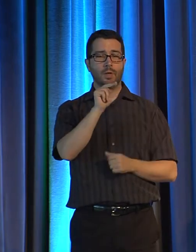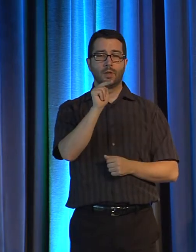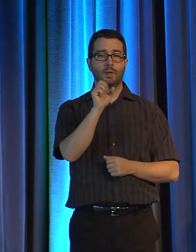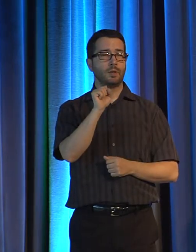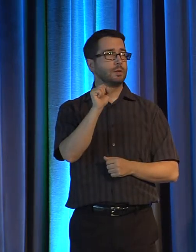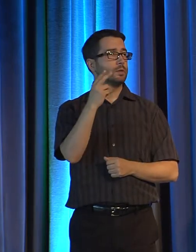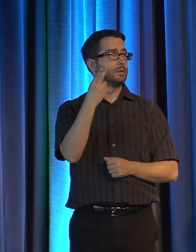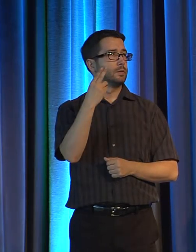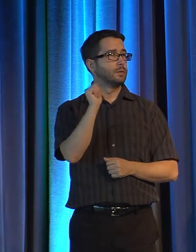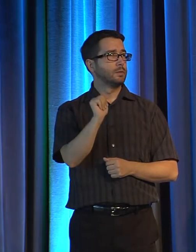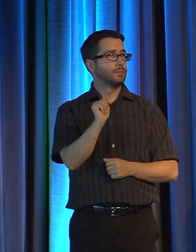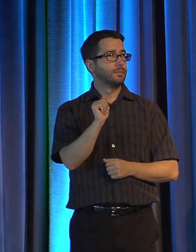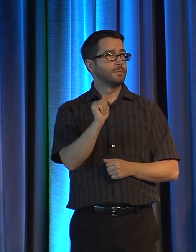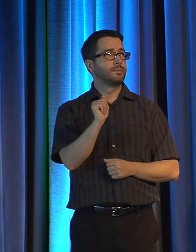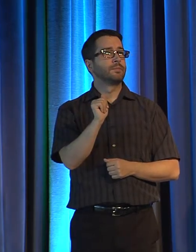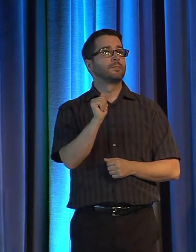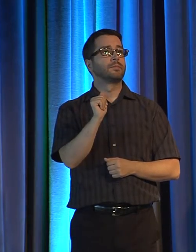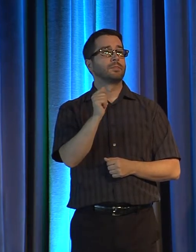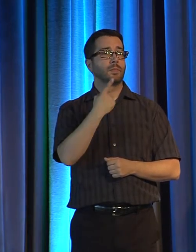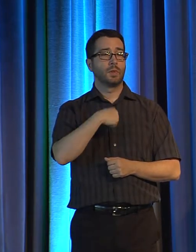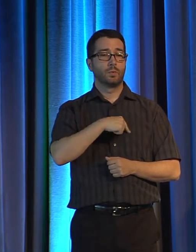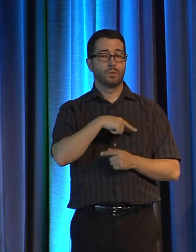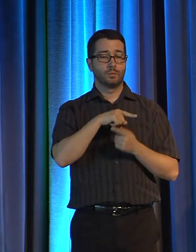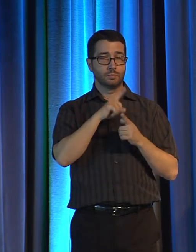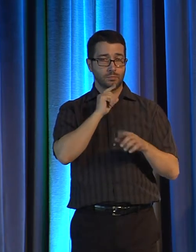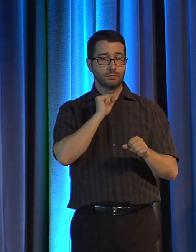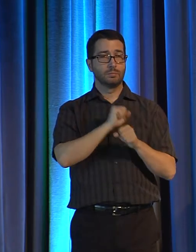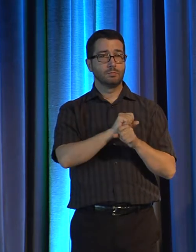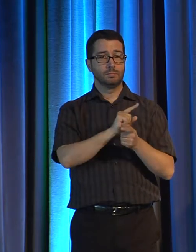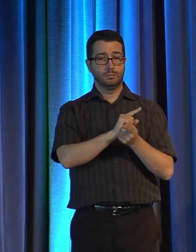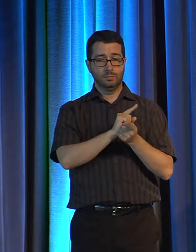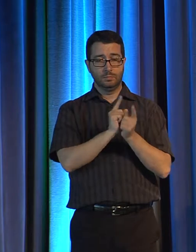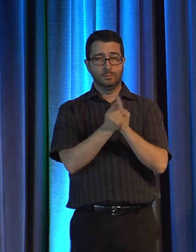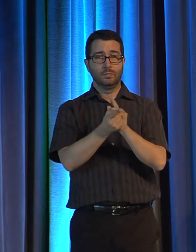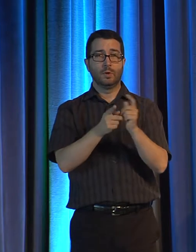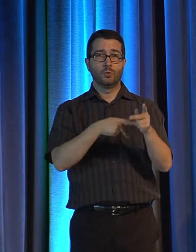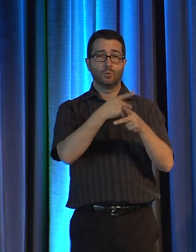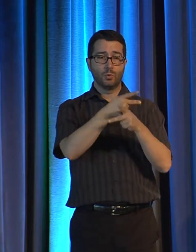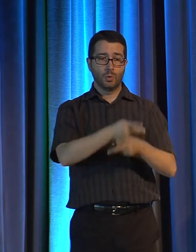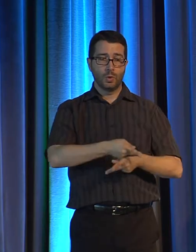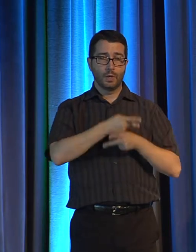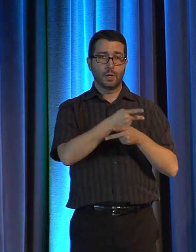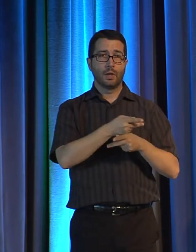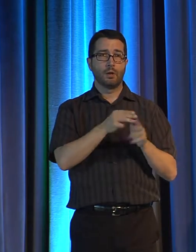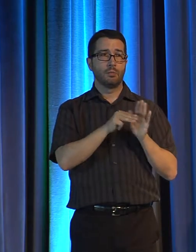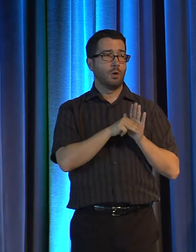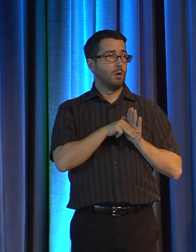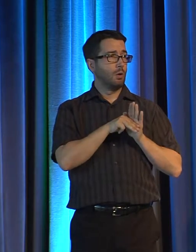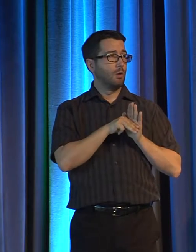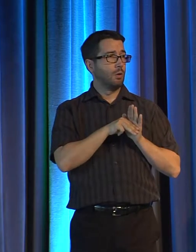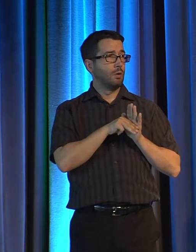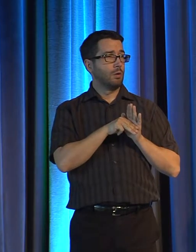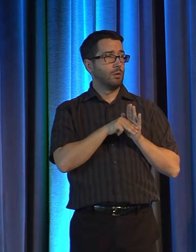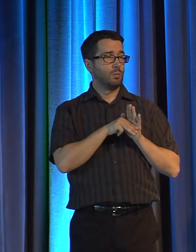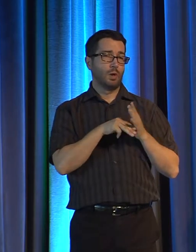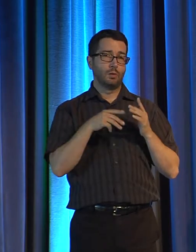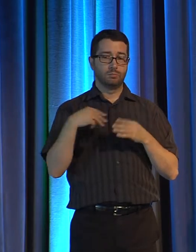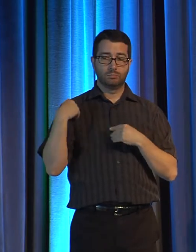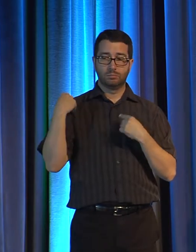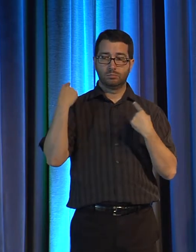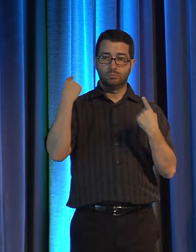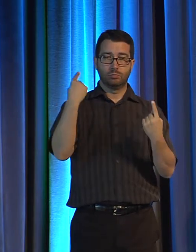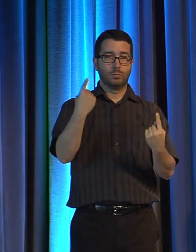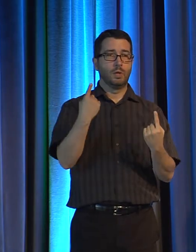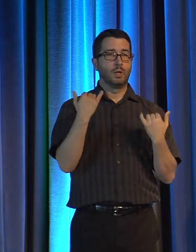Authority. We are transitioning from a care model, from a historical care model, to